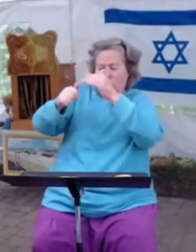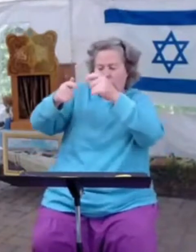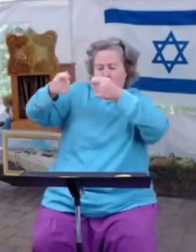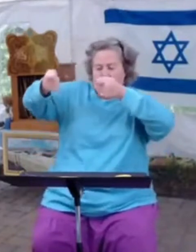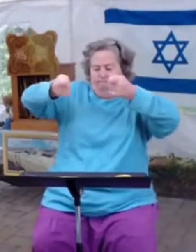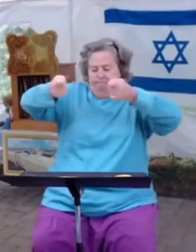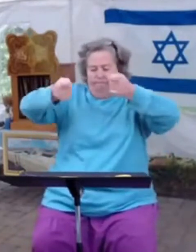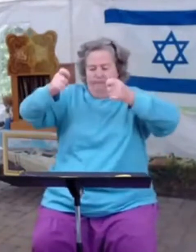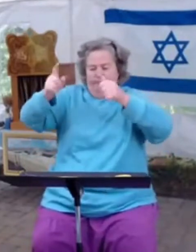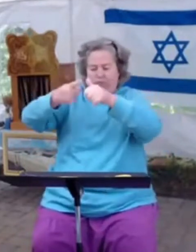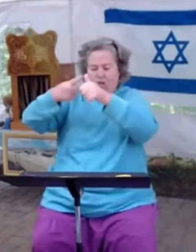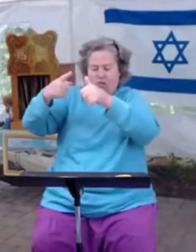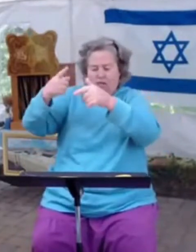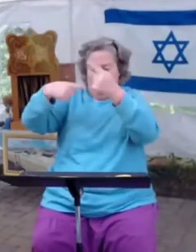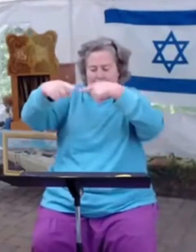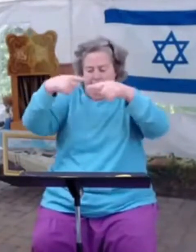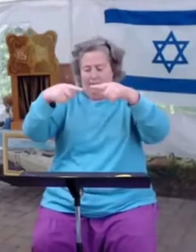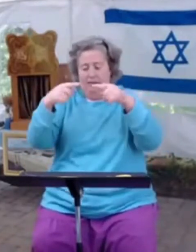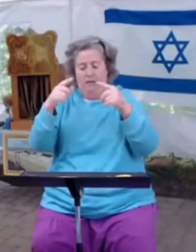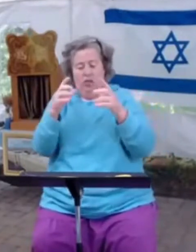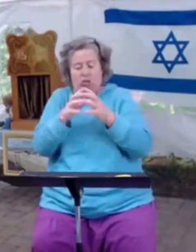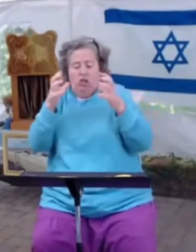Yeshua talked about